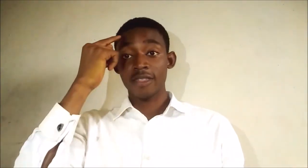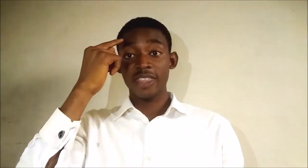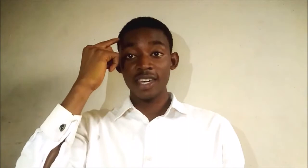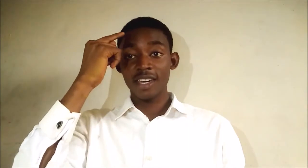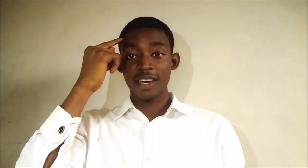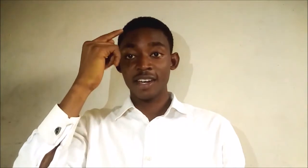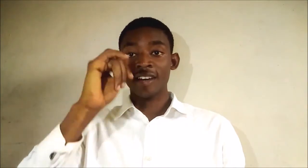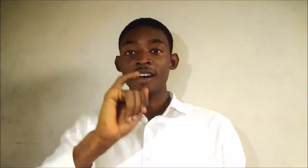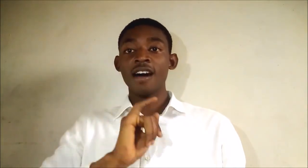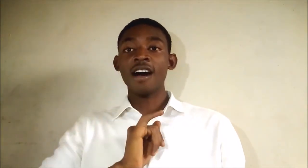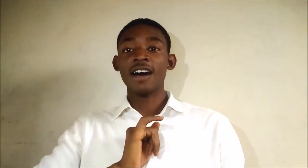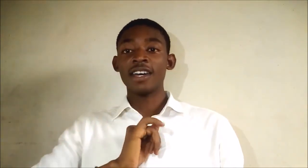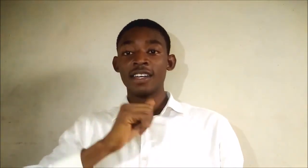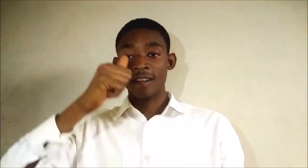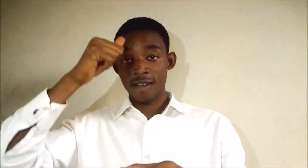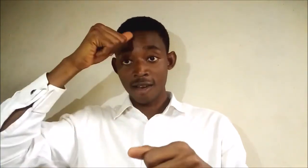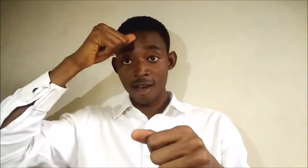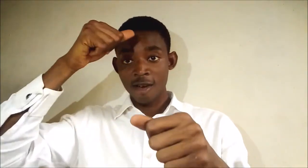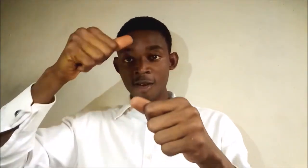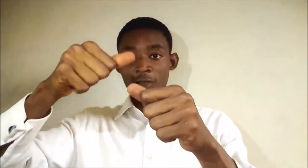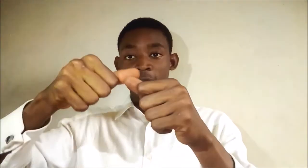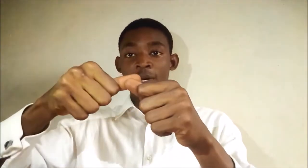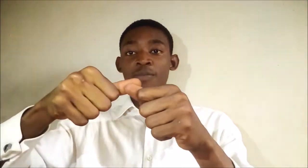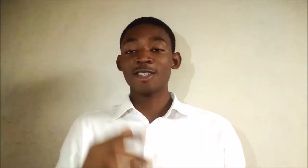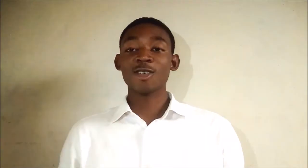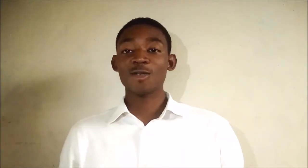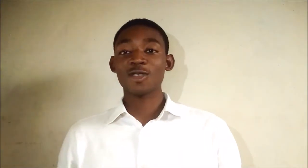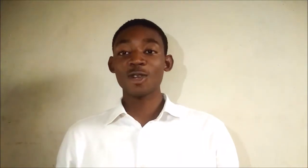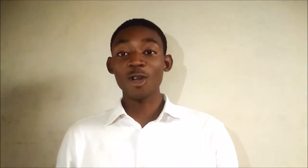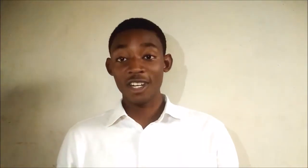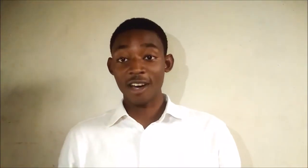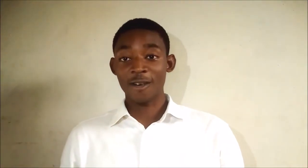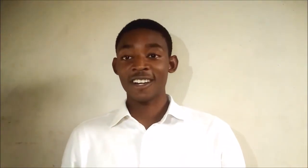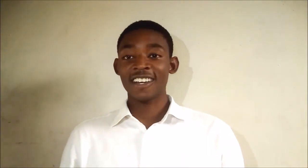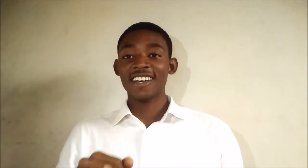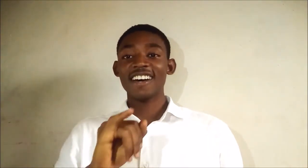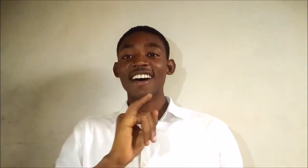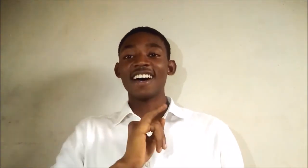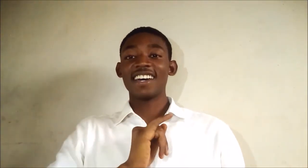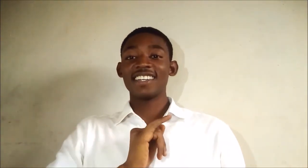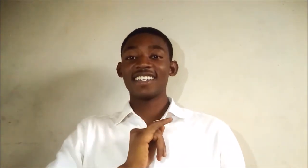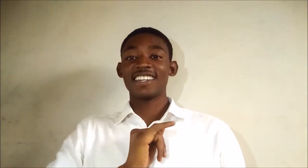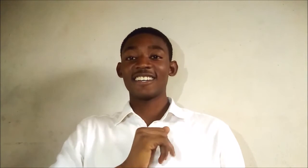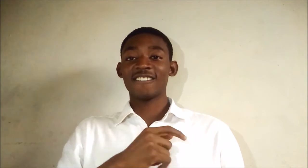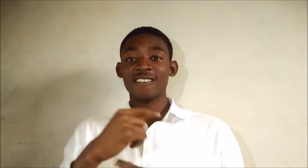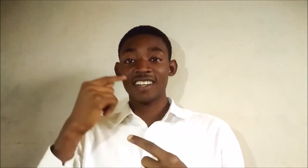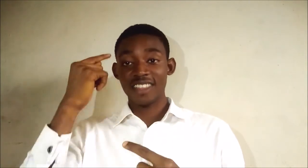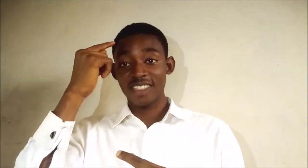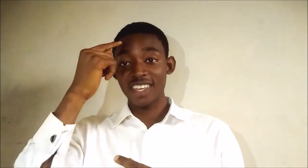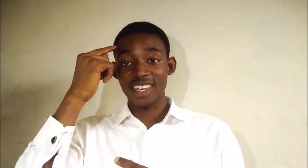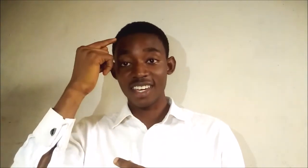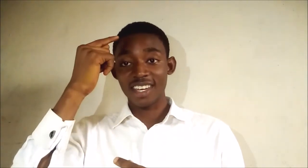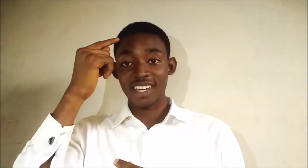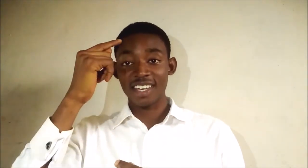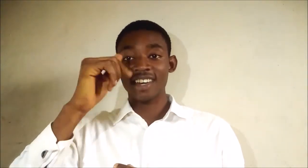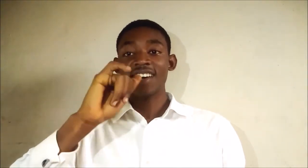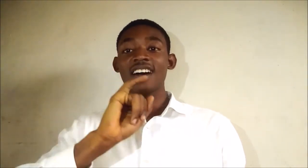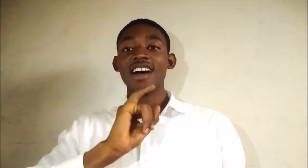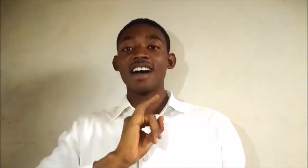think I remember. So slowly now. I think I